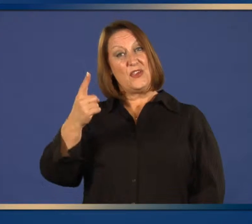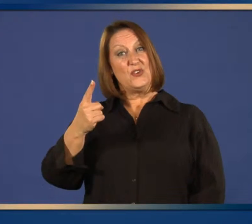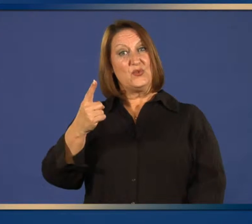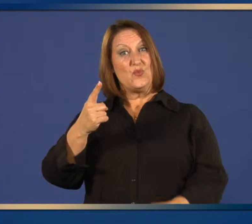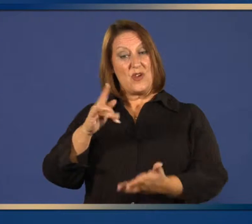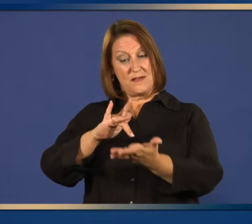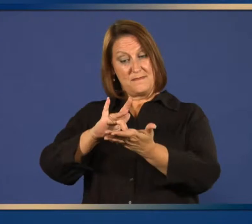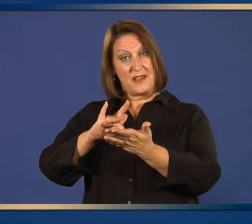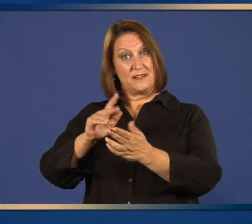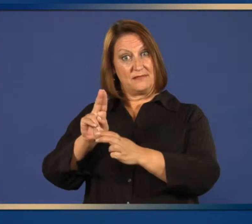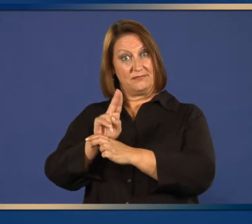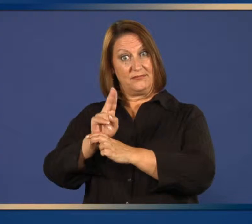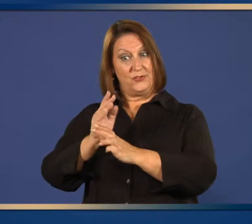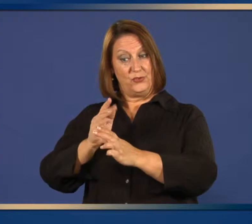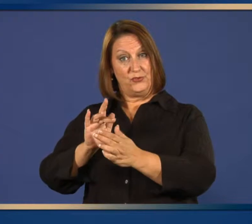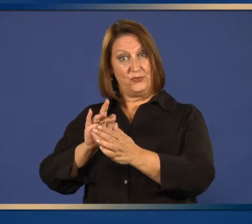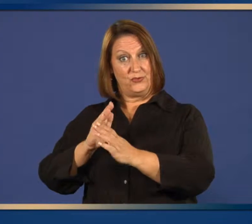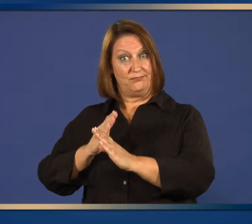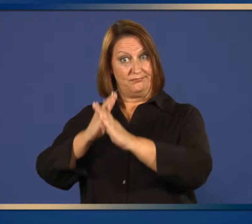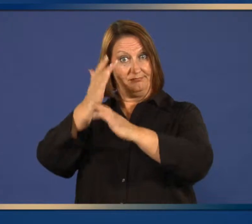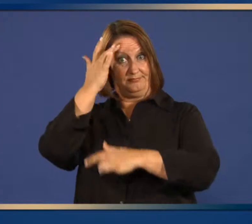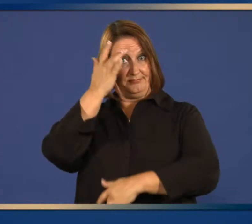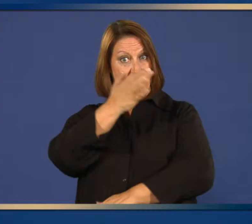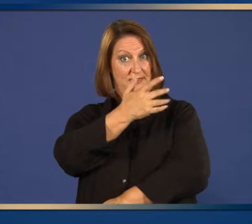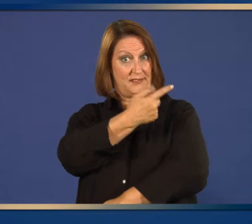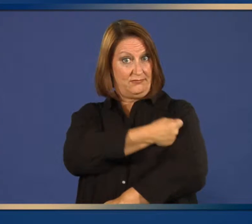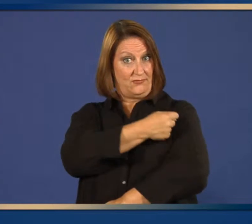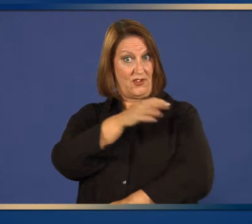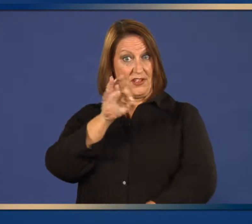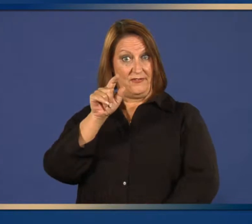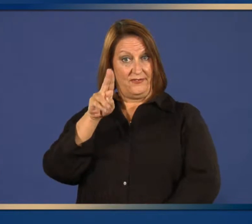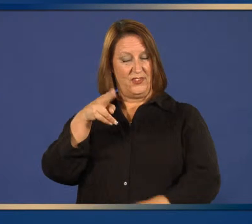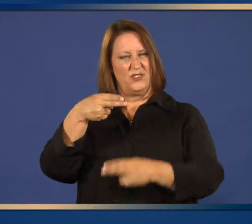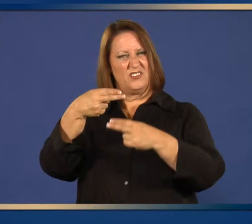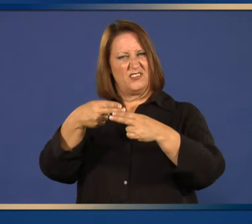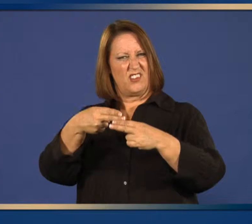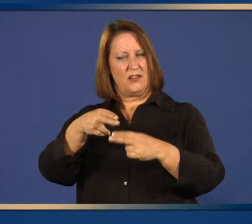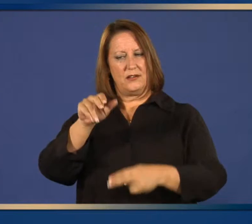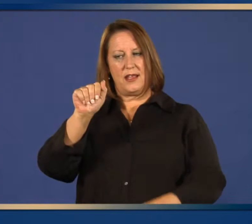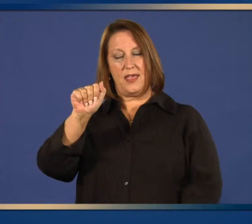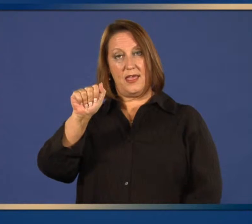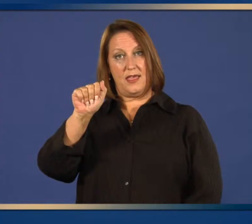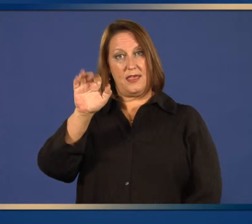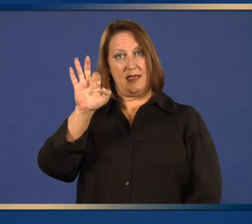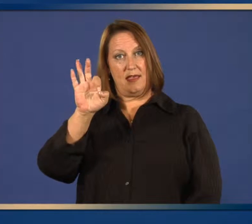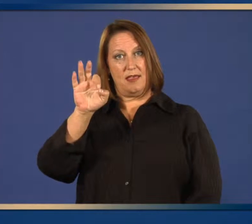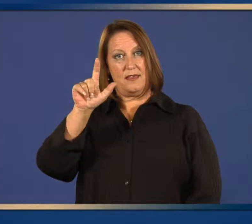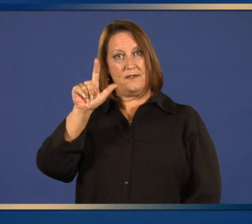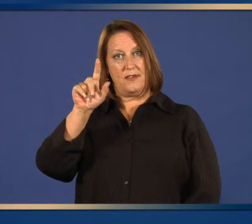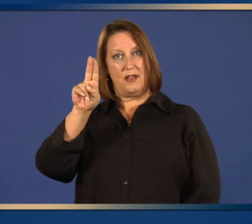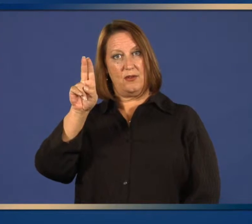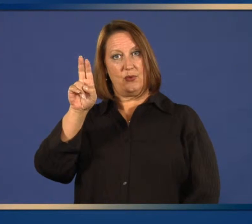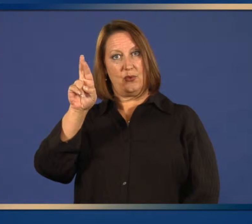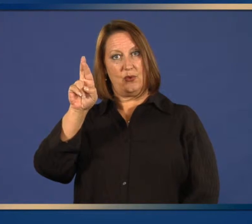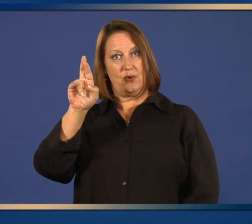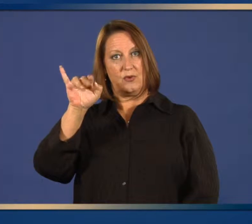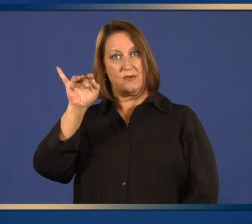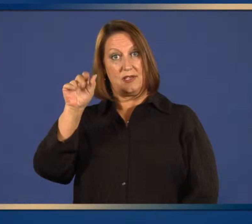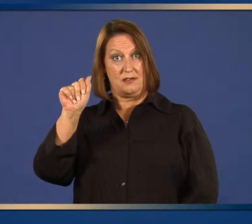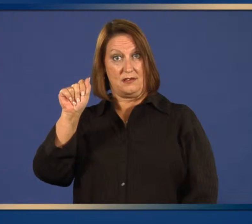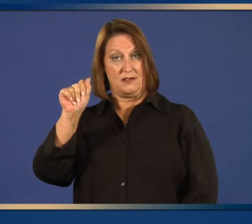One brand of inactivated flu vaccine, called Afluria,